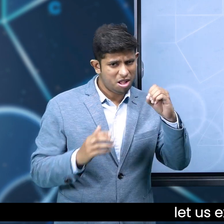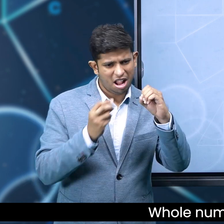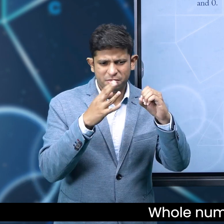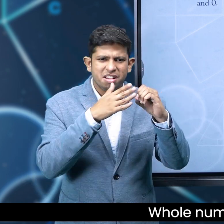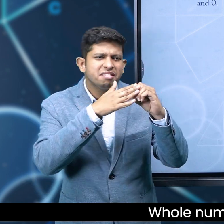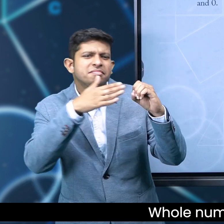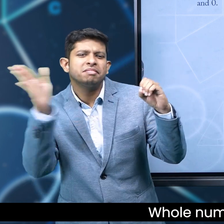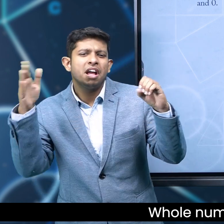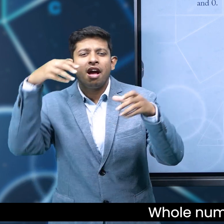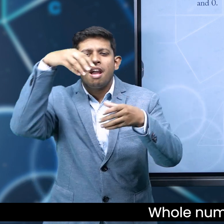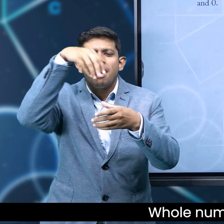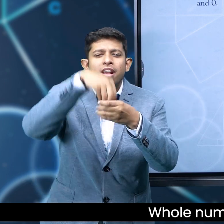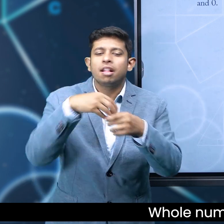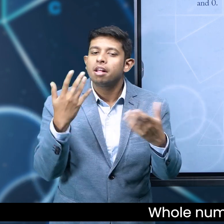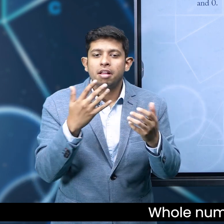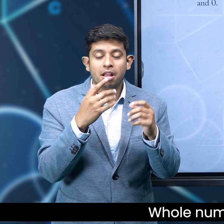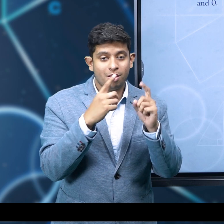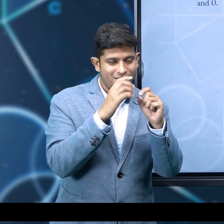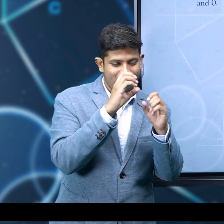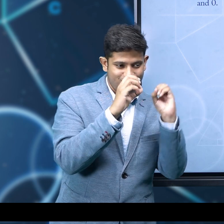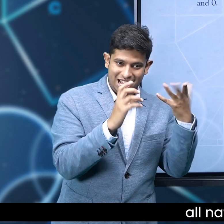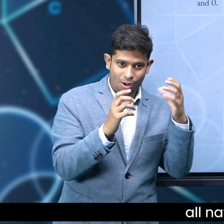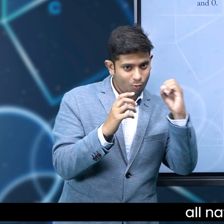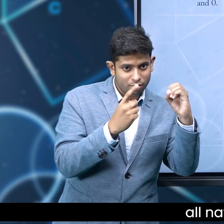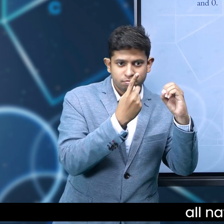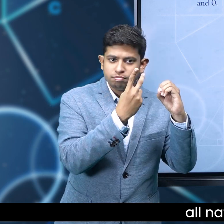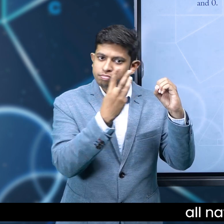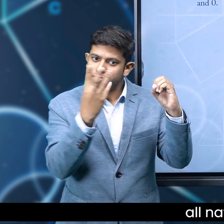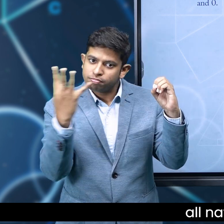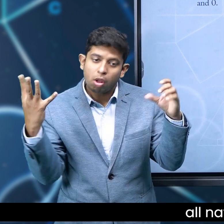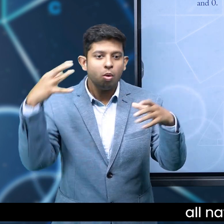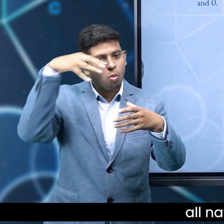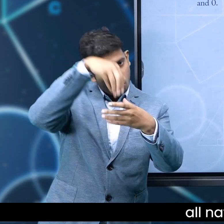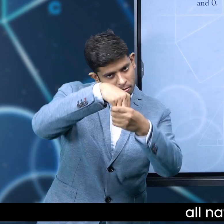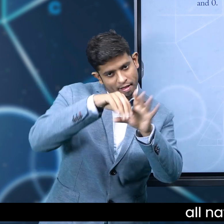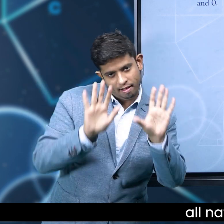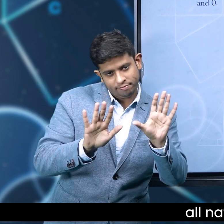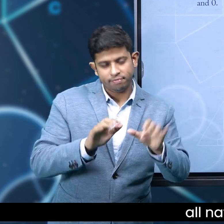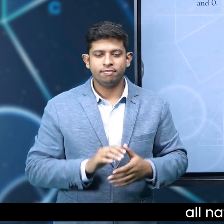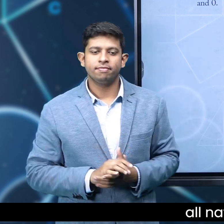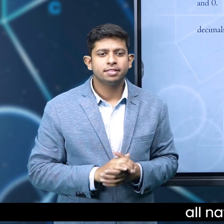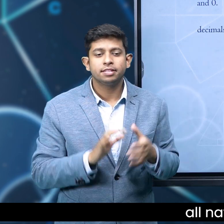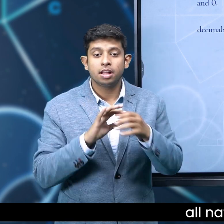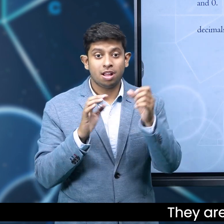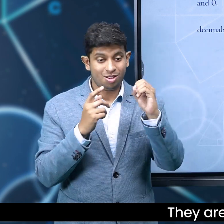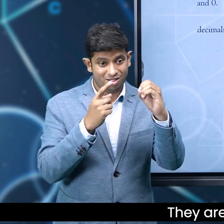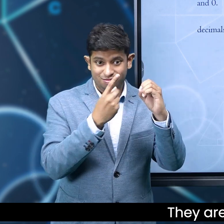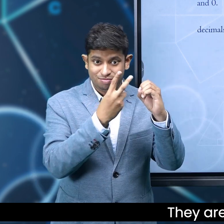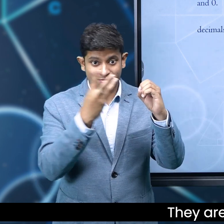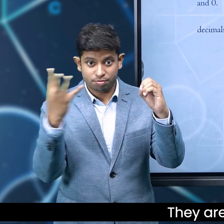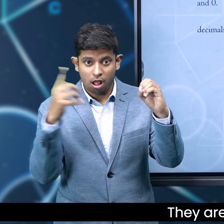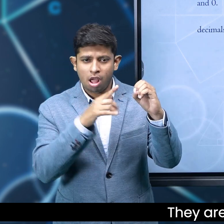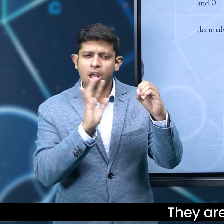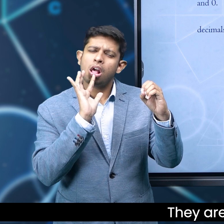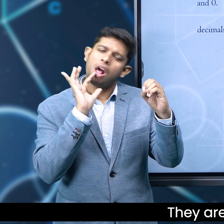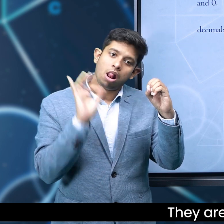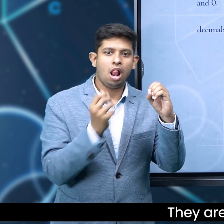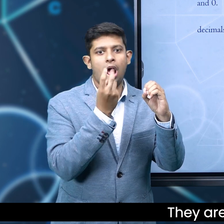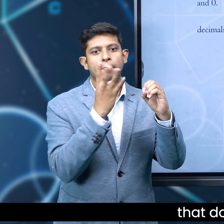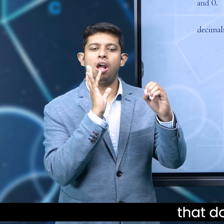Whole numbers are a set of numbers including all natural numbers and zero. They are a part of real numbers that do